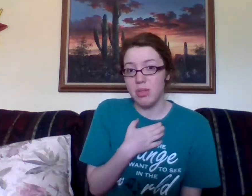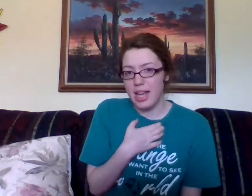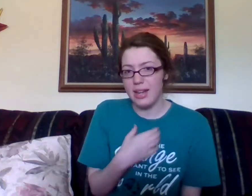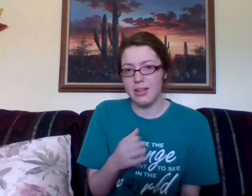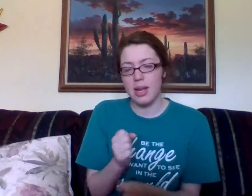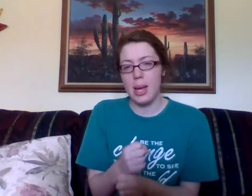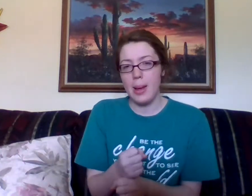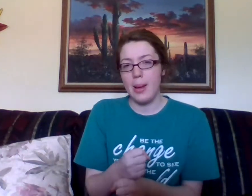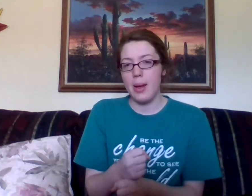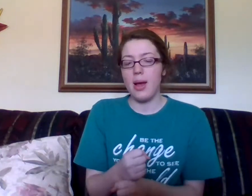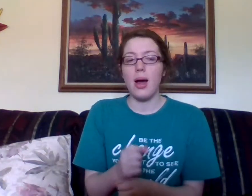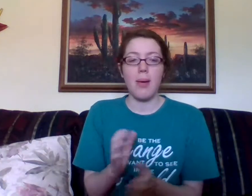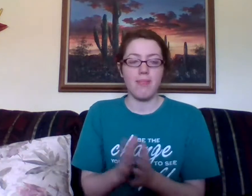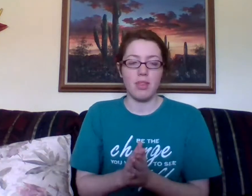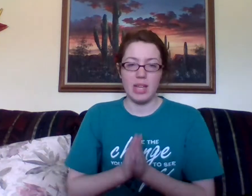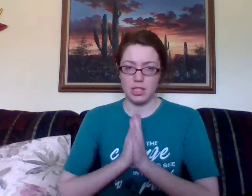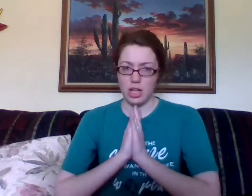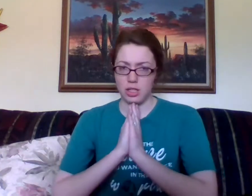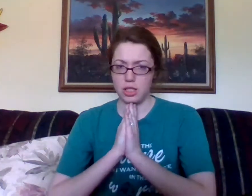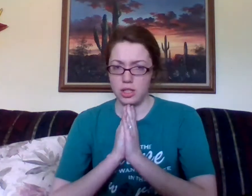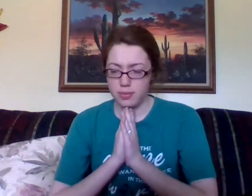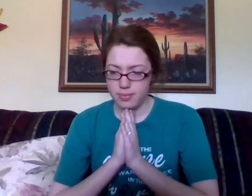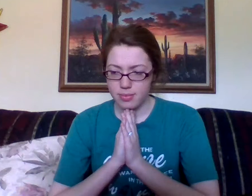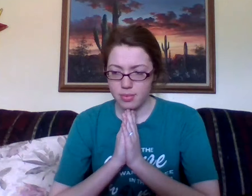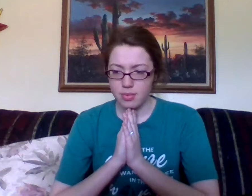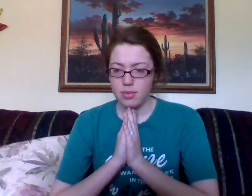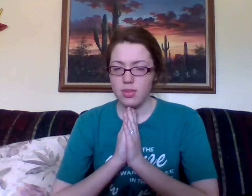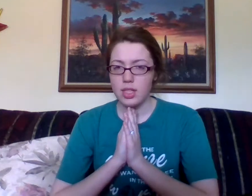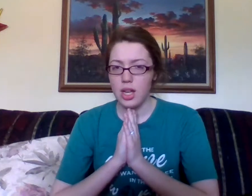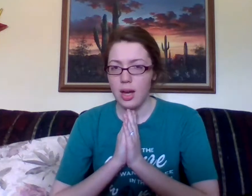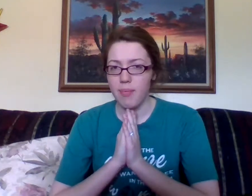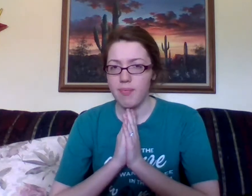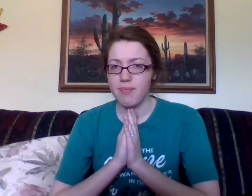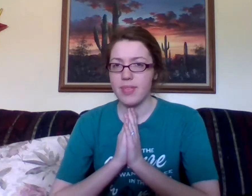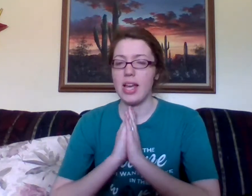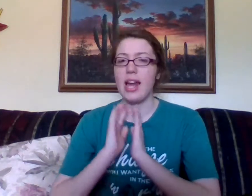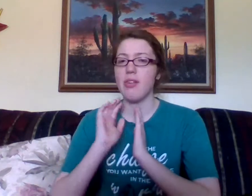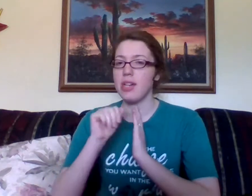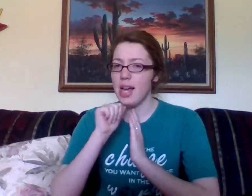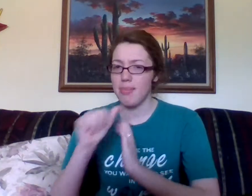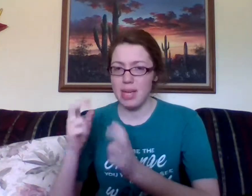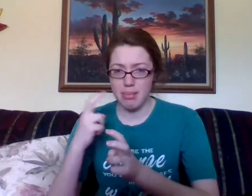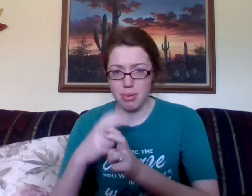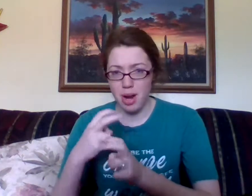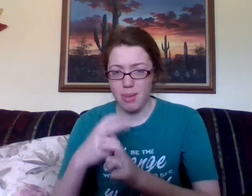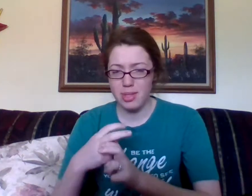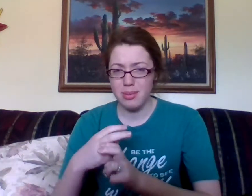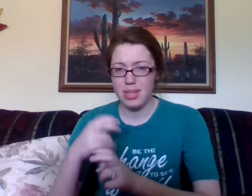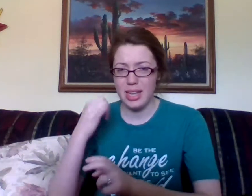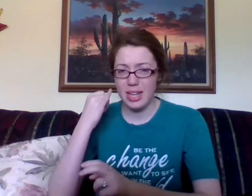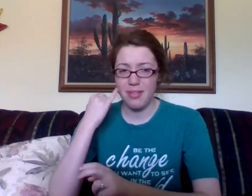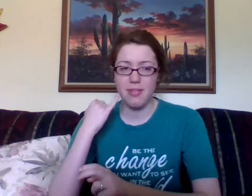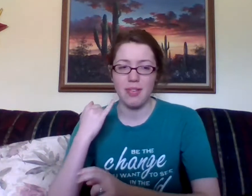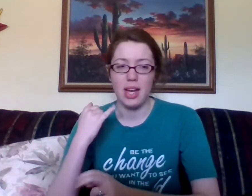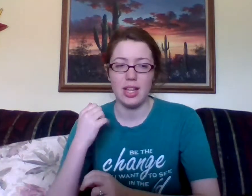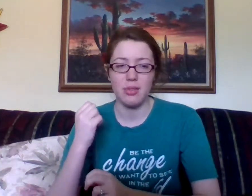complaint makes sense. And it would not be a problem if there